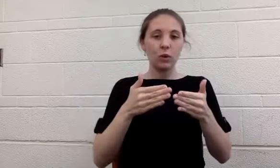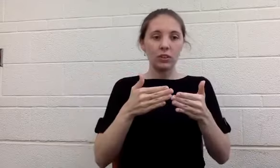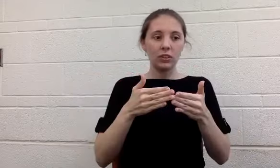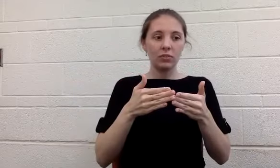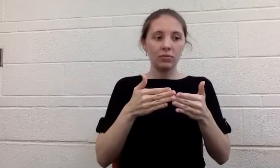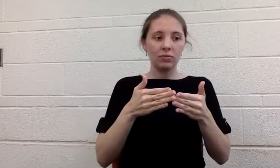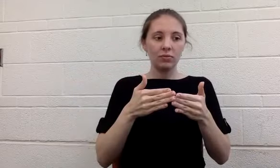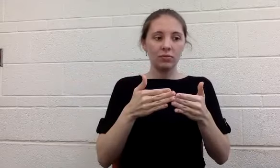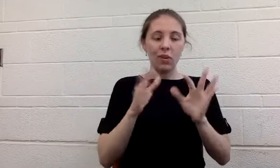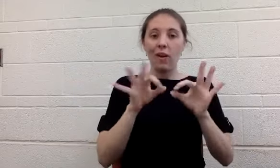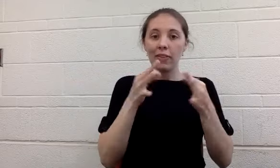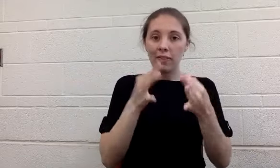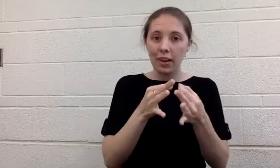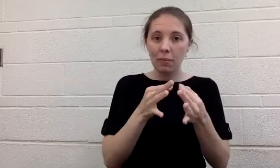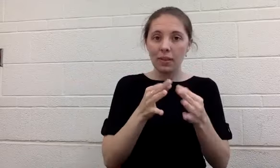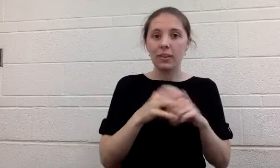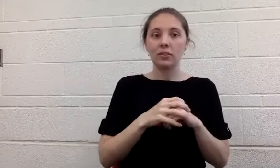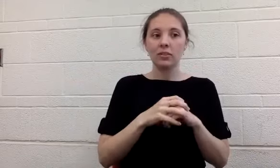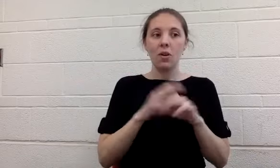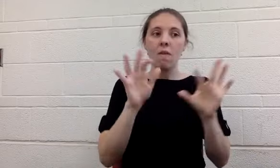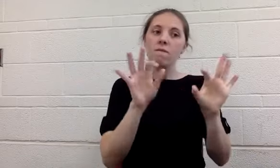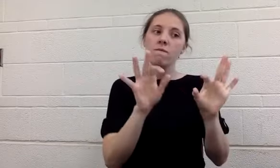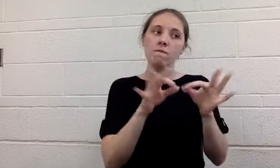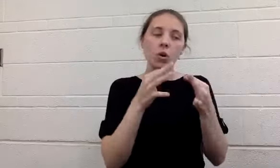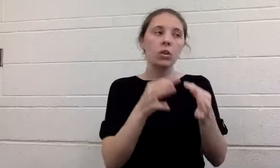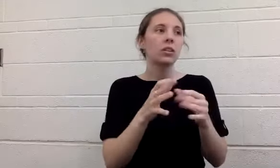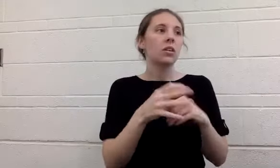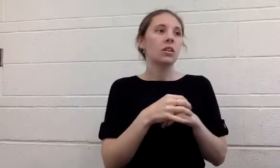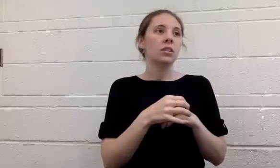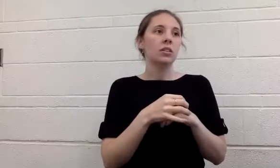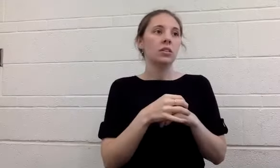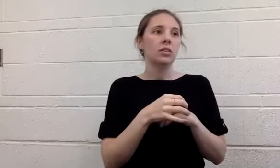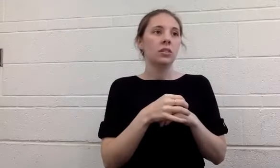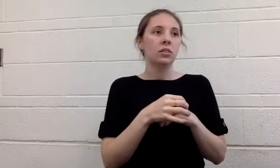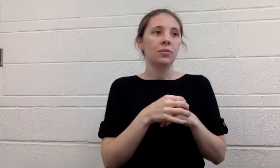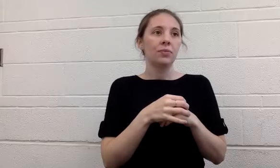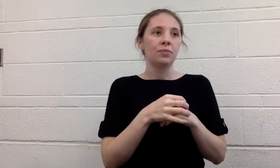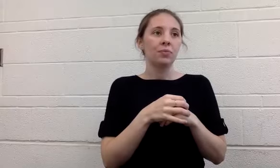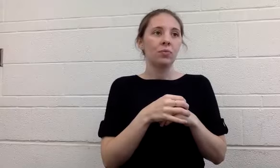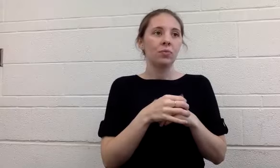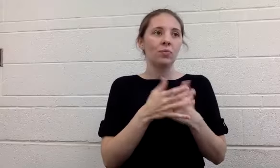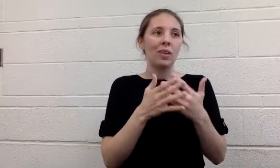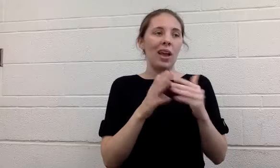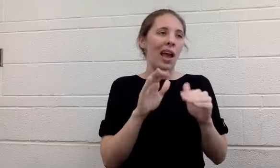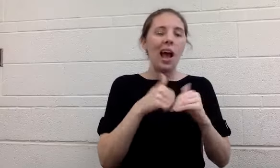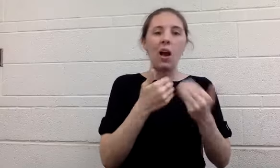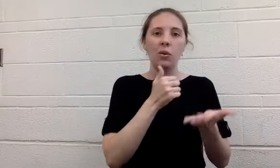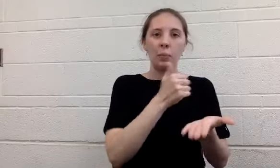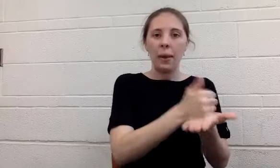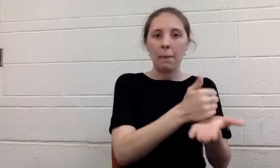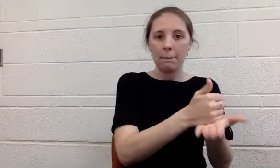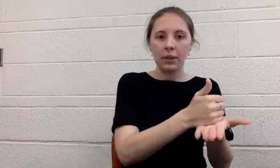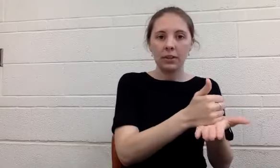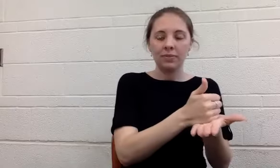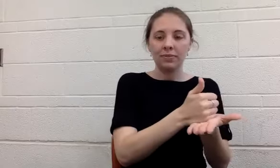is that's the thinking that I have. But what Al-Anon has done is this has well armed me. I have the tools to deal with that thinking if I so choose